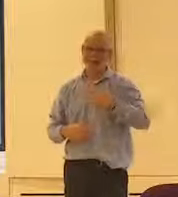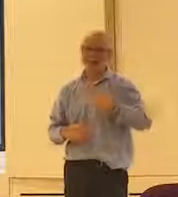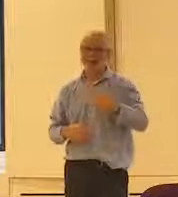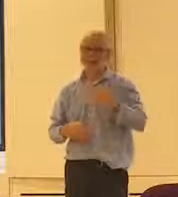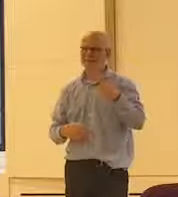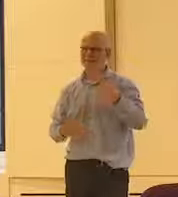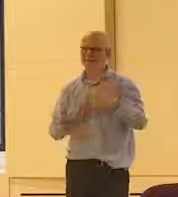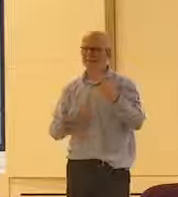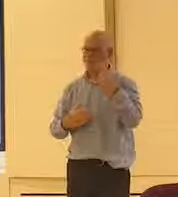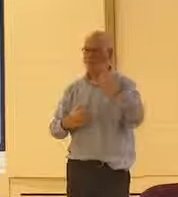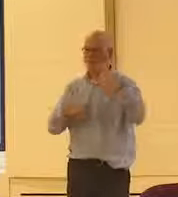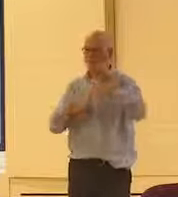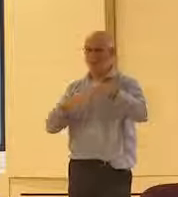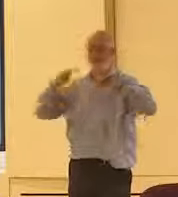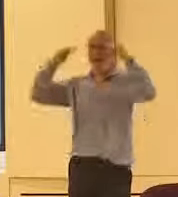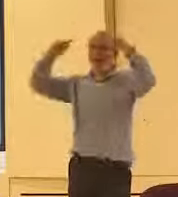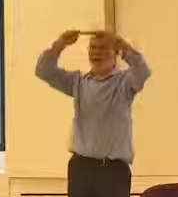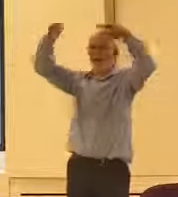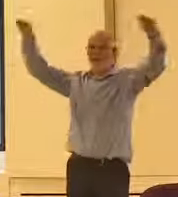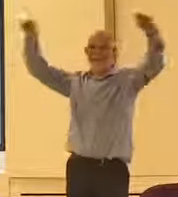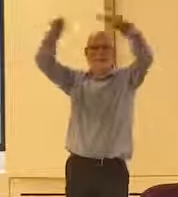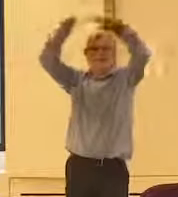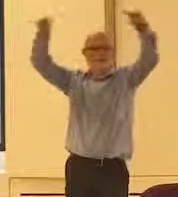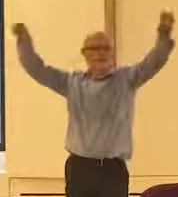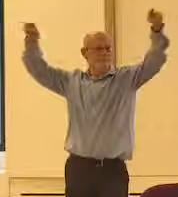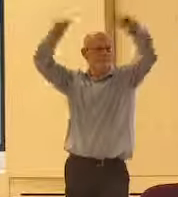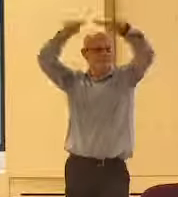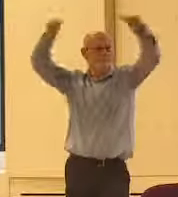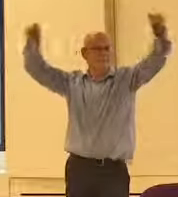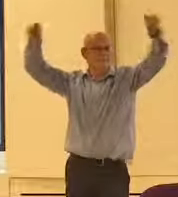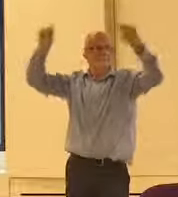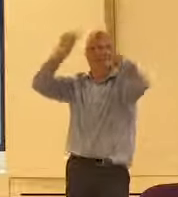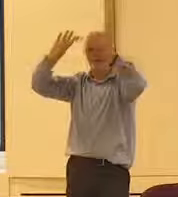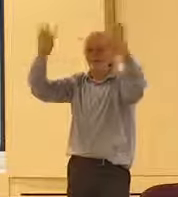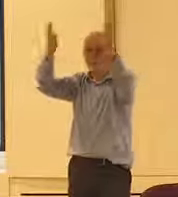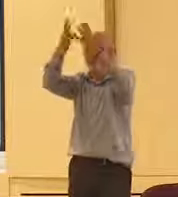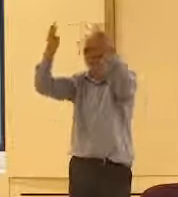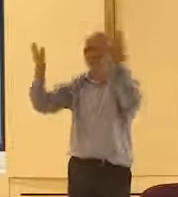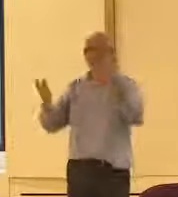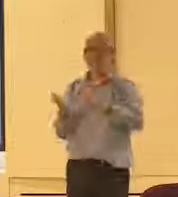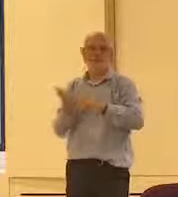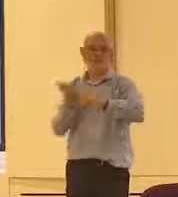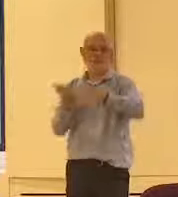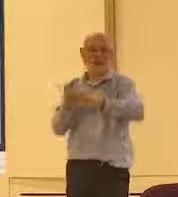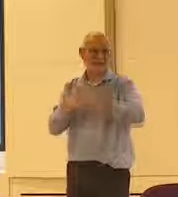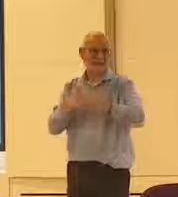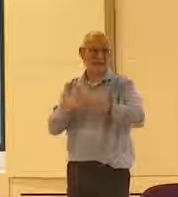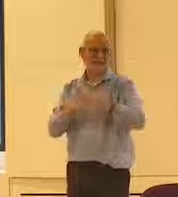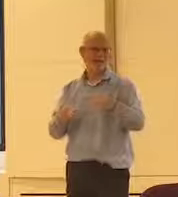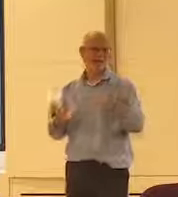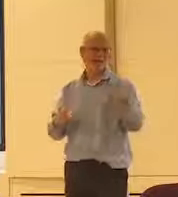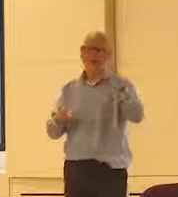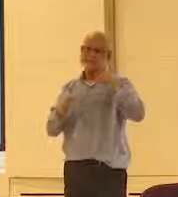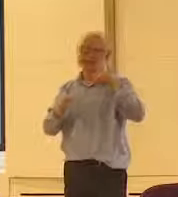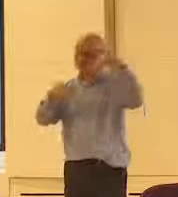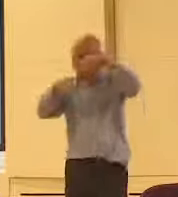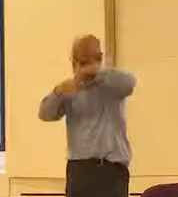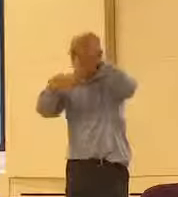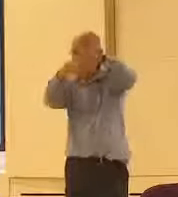from accessing these high places through kind of glass ceiling, and the boards high up who are